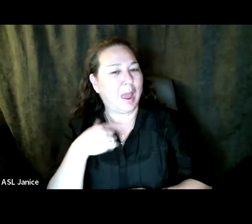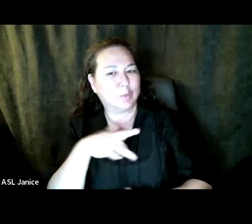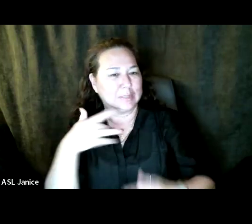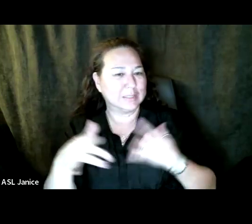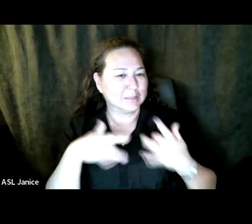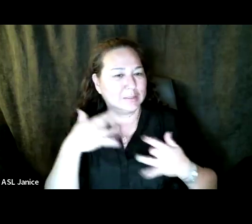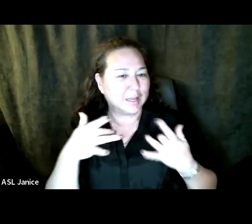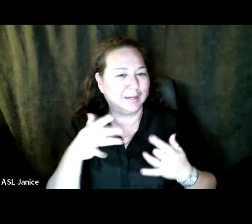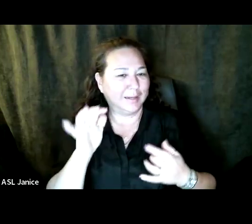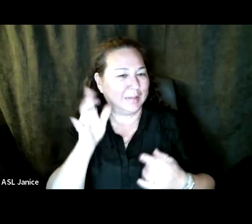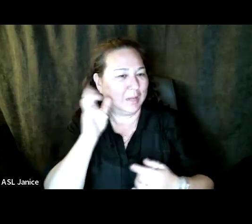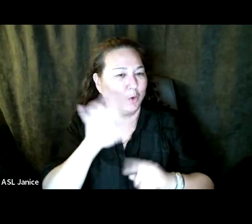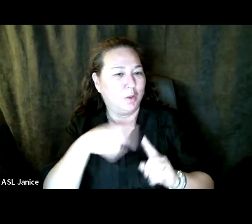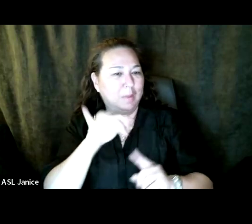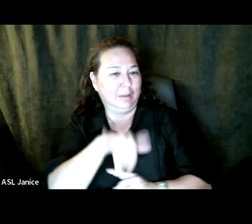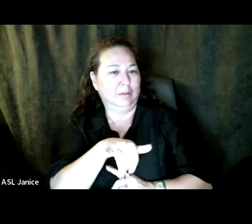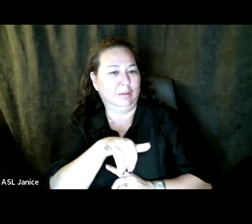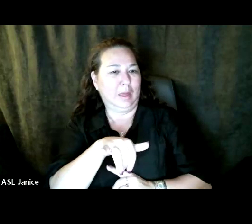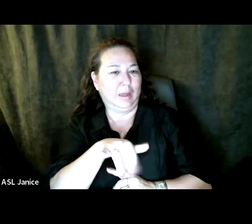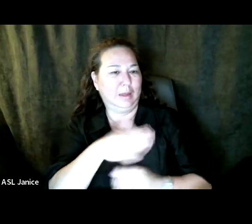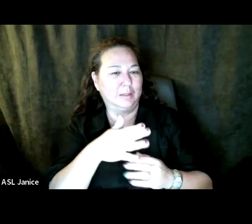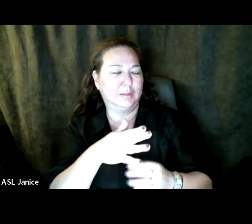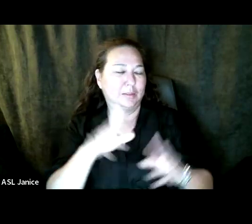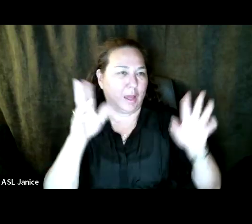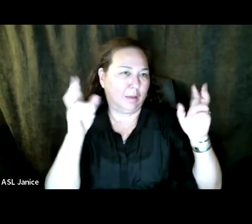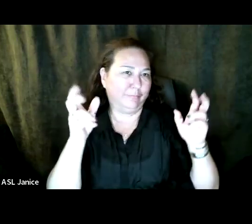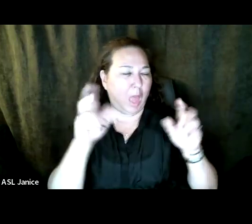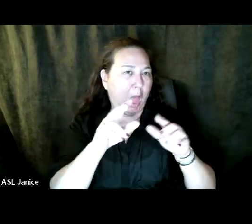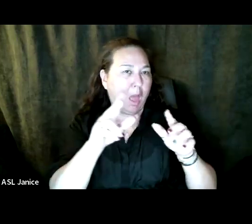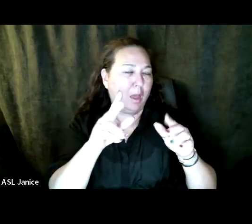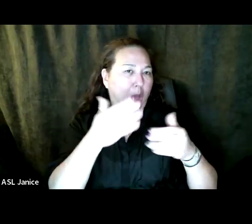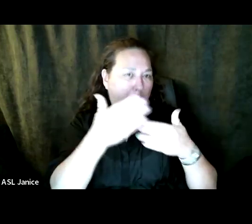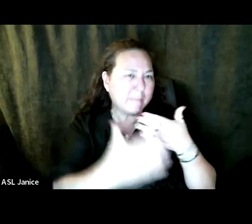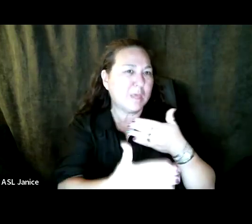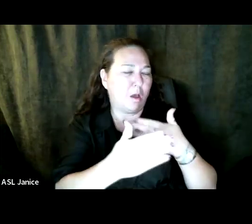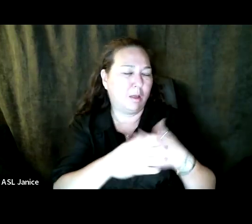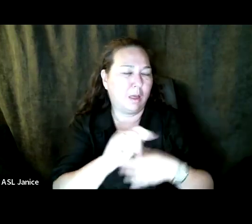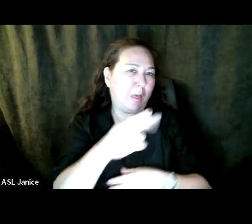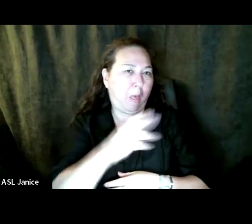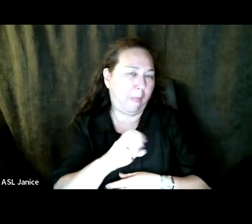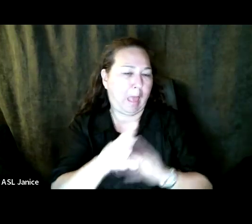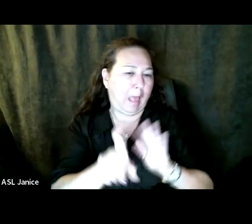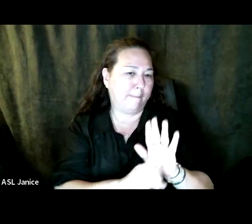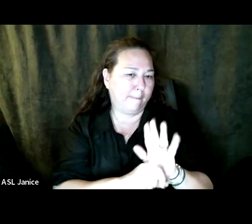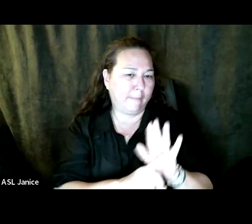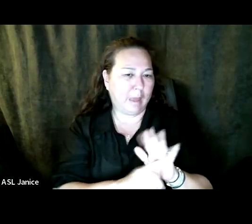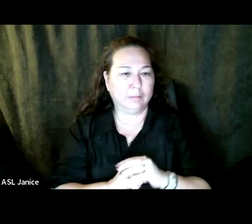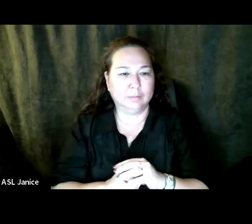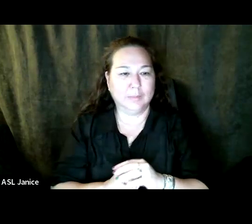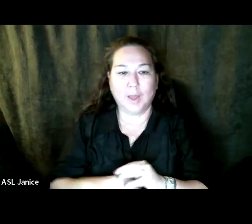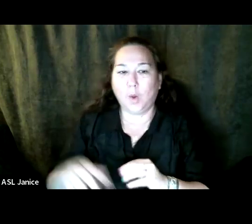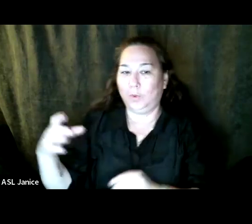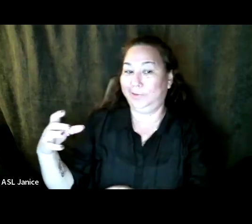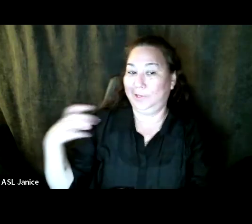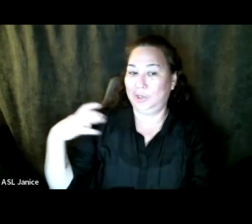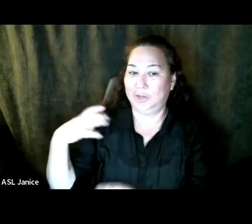made available to all of us? Well, since the chief of communications is here, I'm sure he could take note of that one